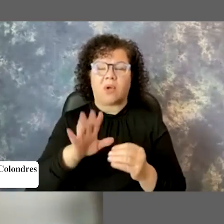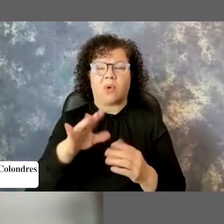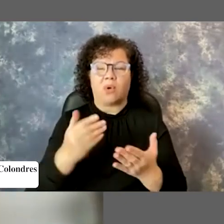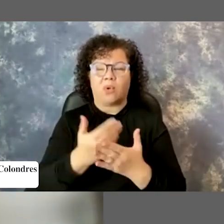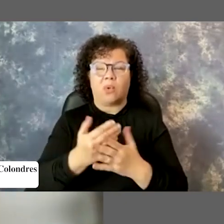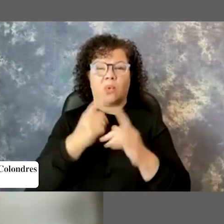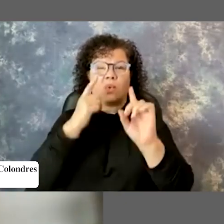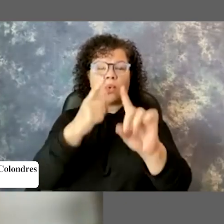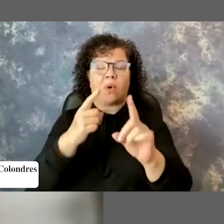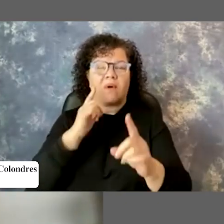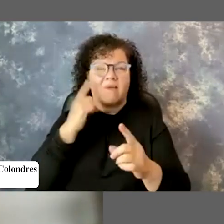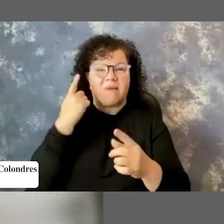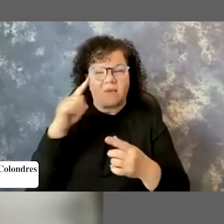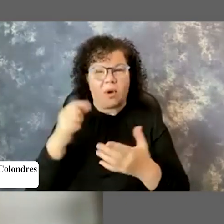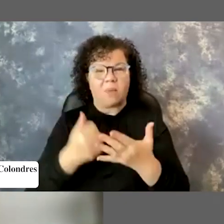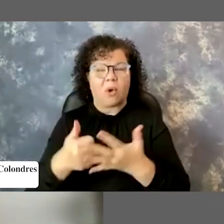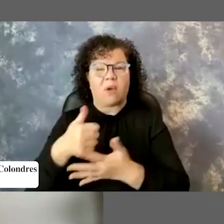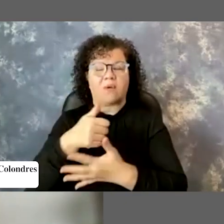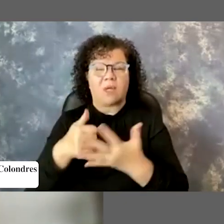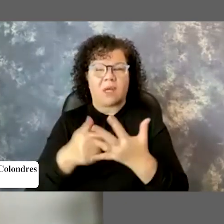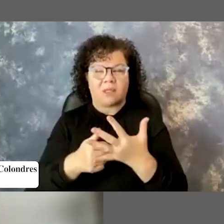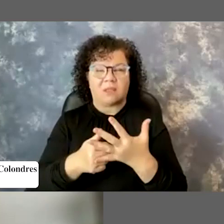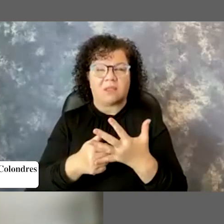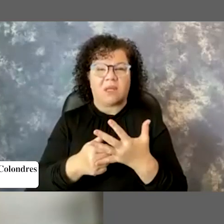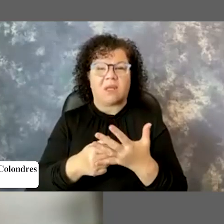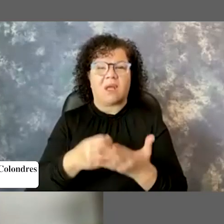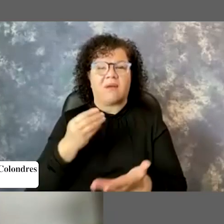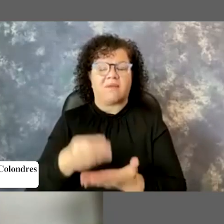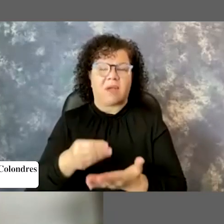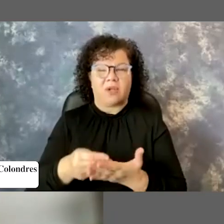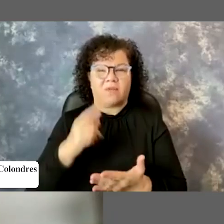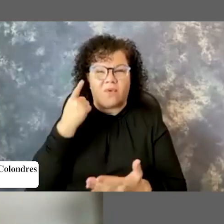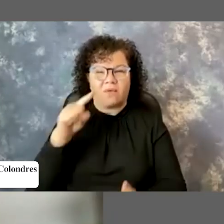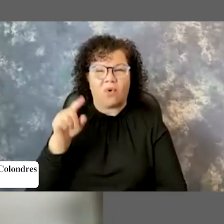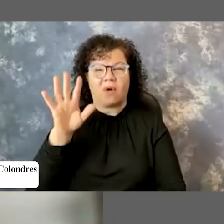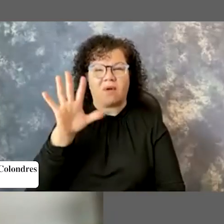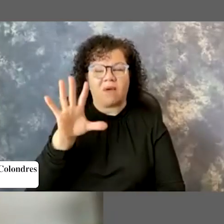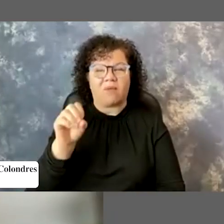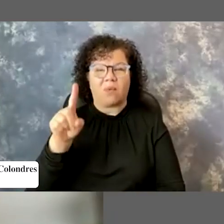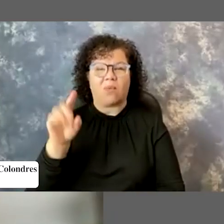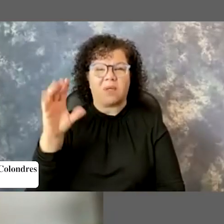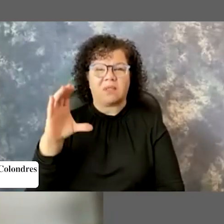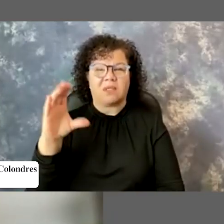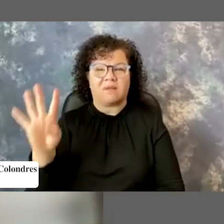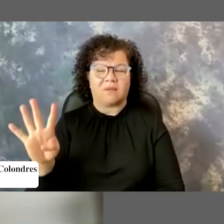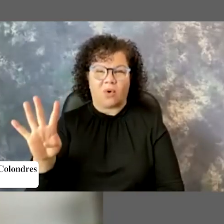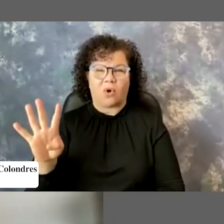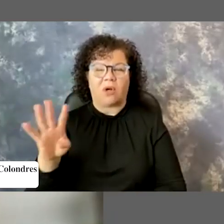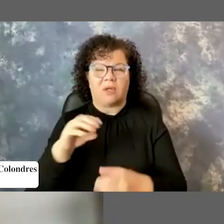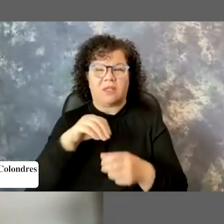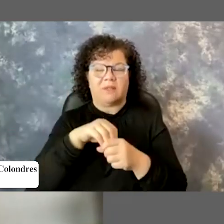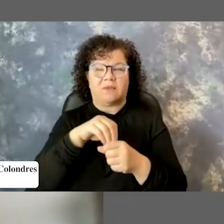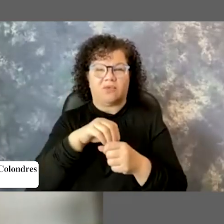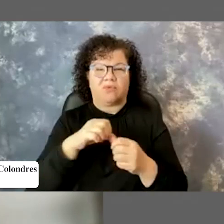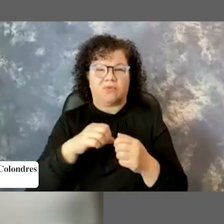of prioritizing funding for 501c4 organizations' infrastructure? Thank you again for